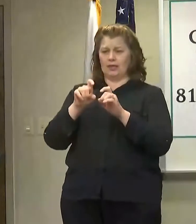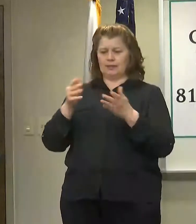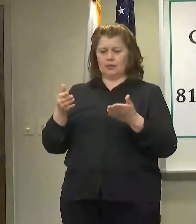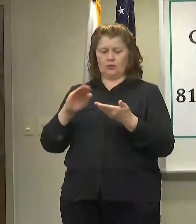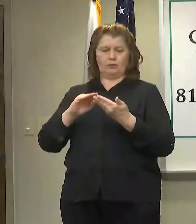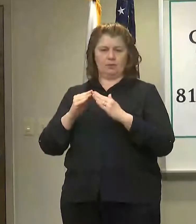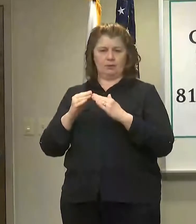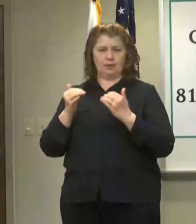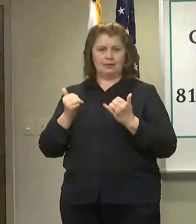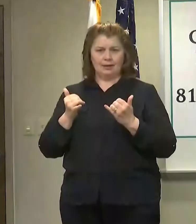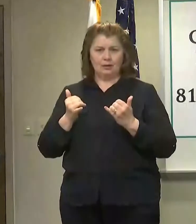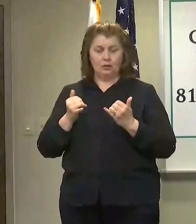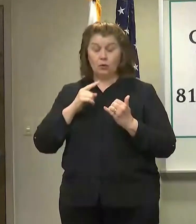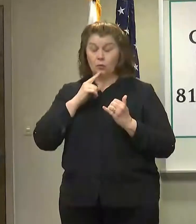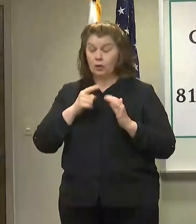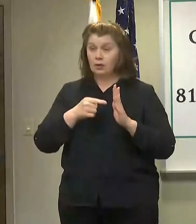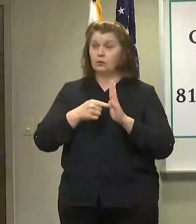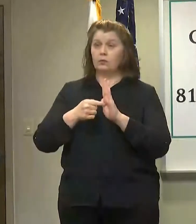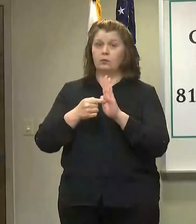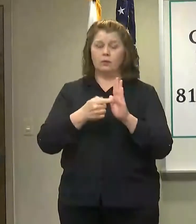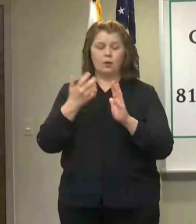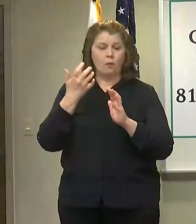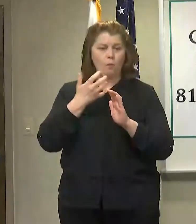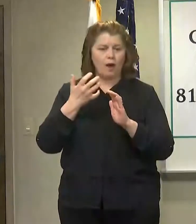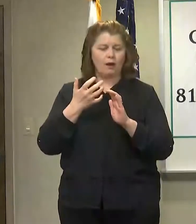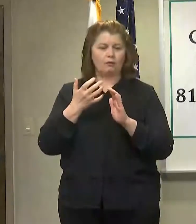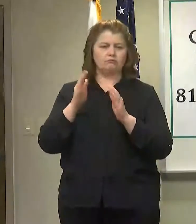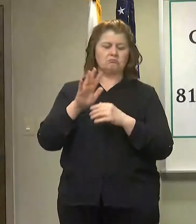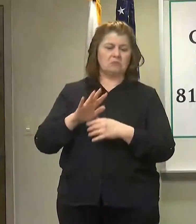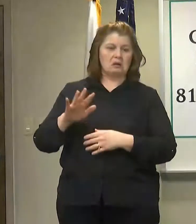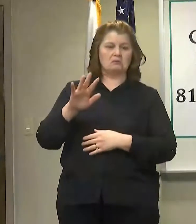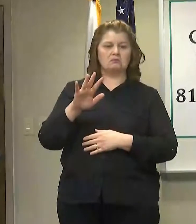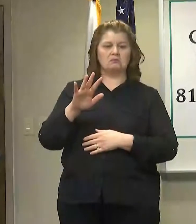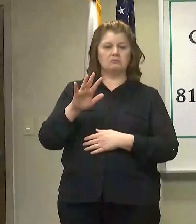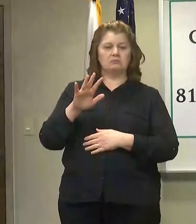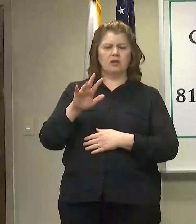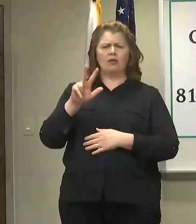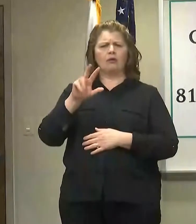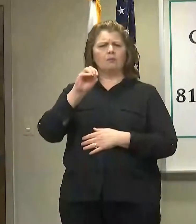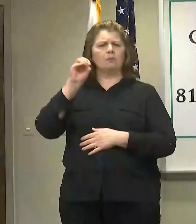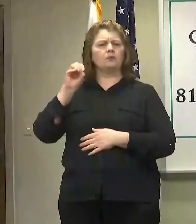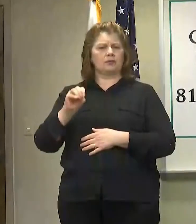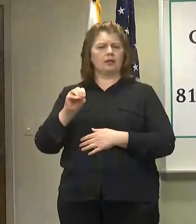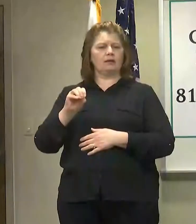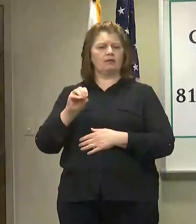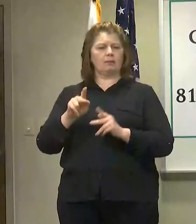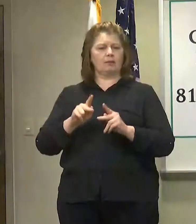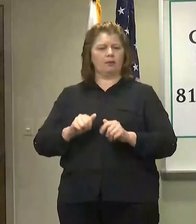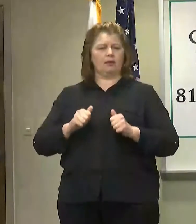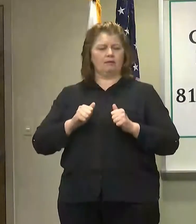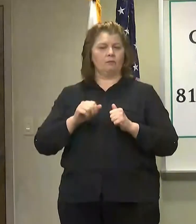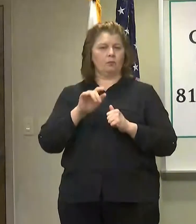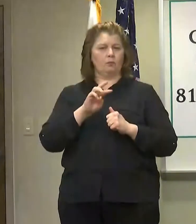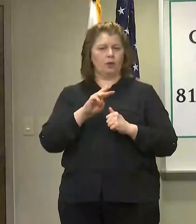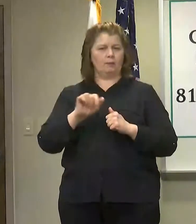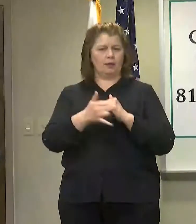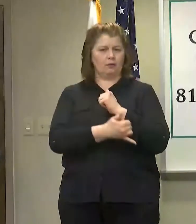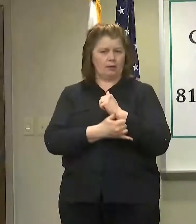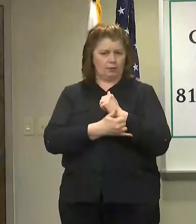community, which really represents approximately close to 3% of the population of Winnebago County has